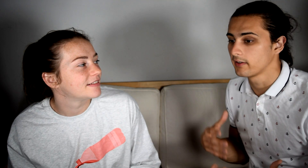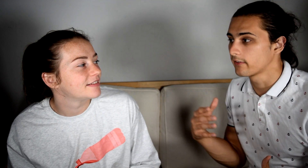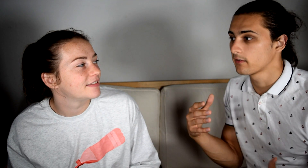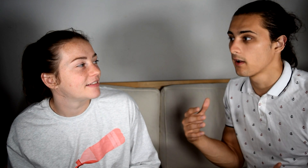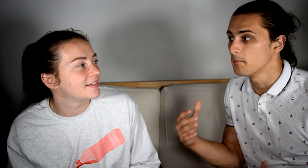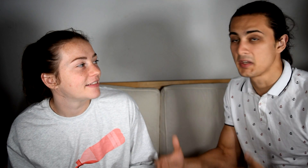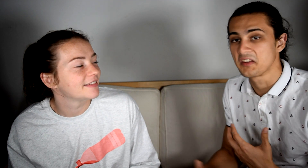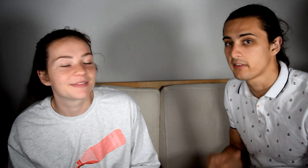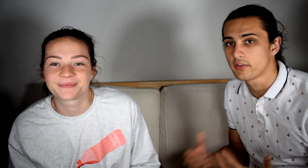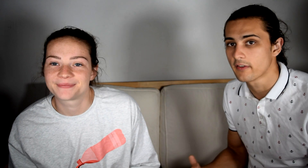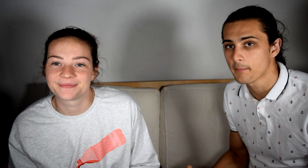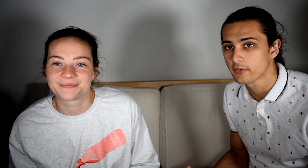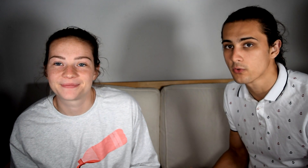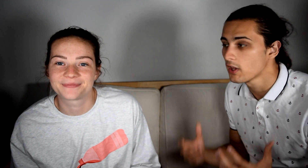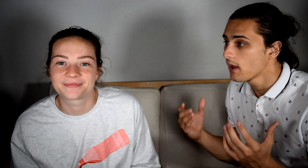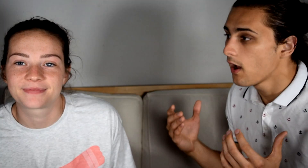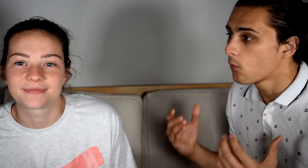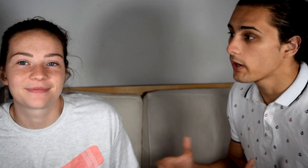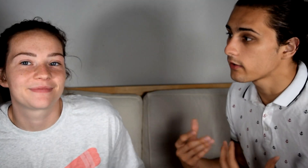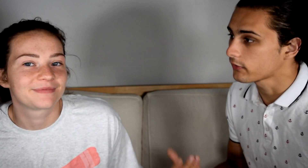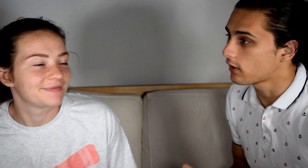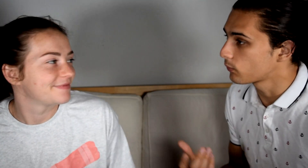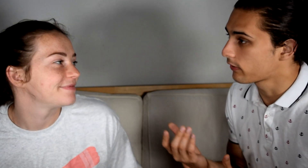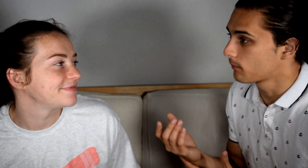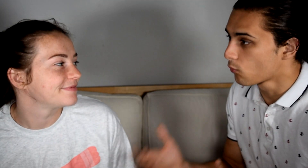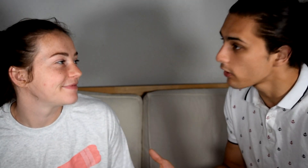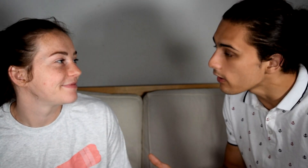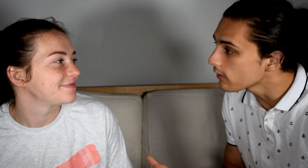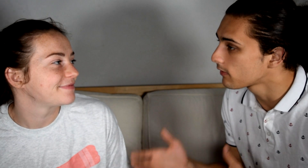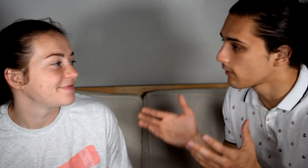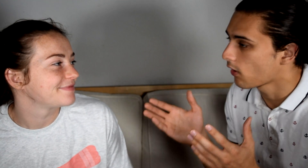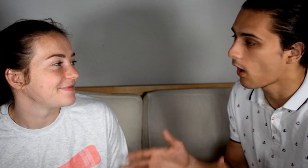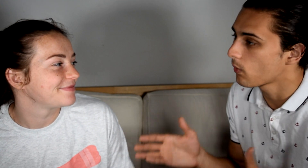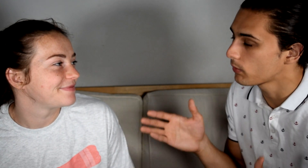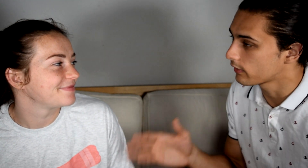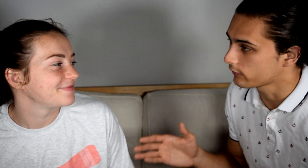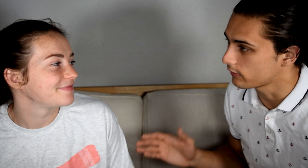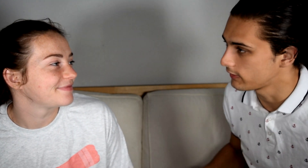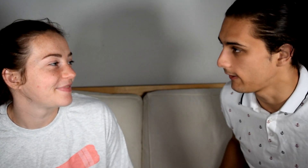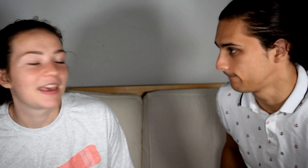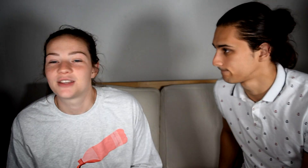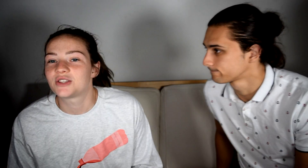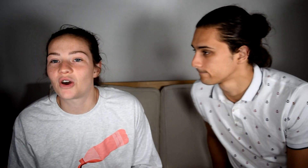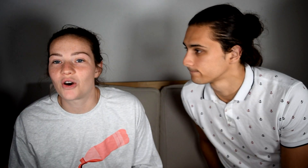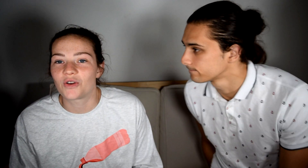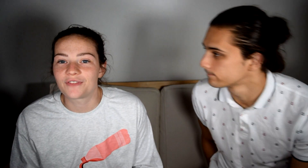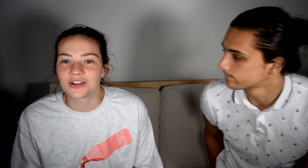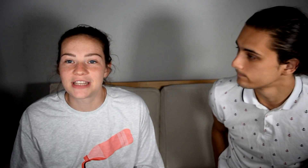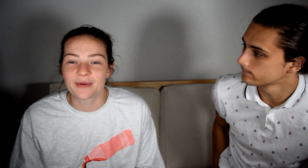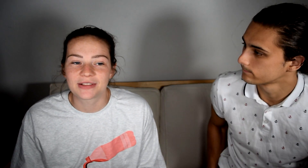this mini series of episodes. We're gonna start with Morgan. How are we gonna start today? So the first thing about sign